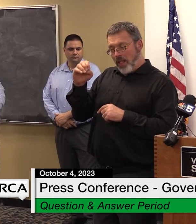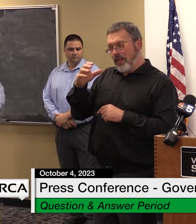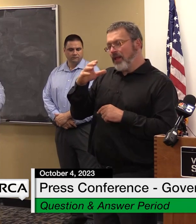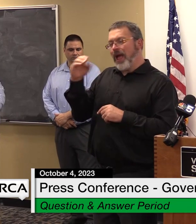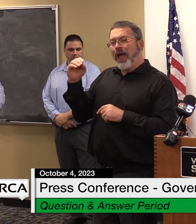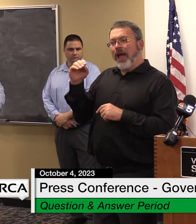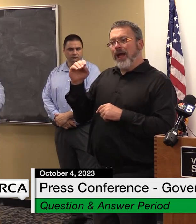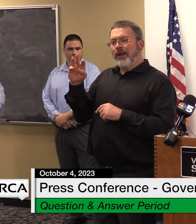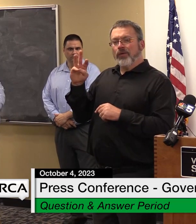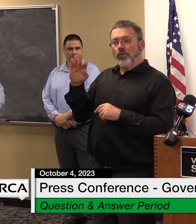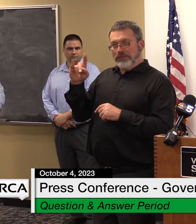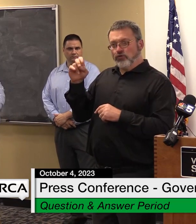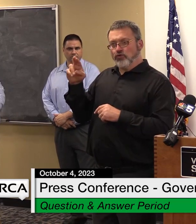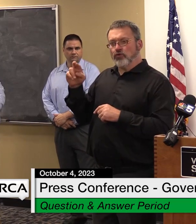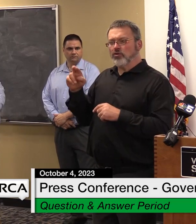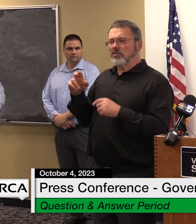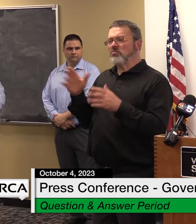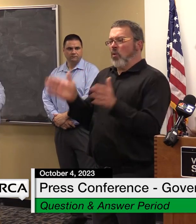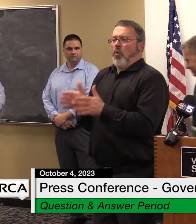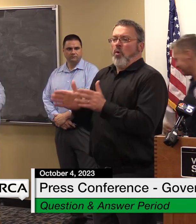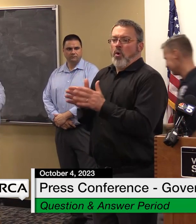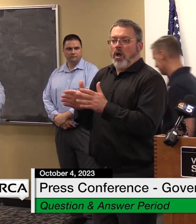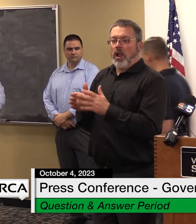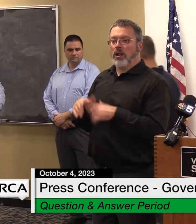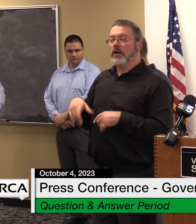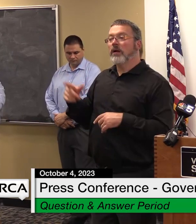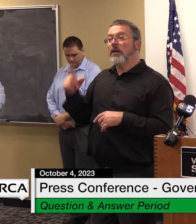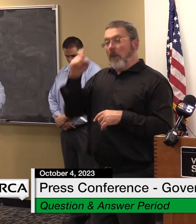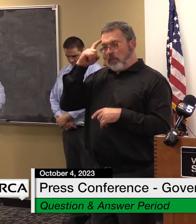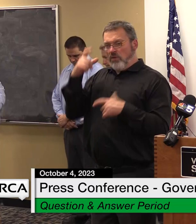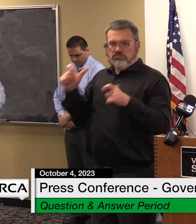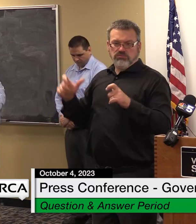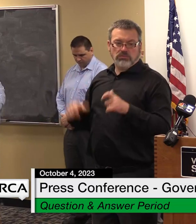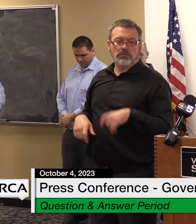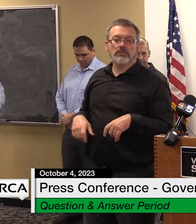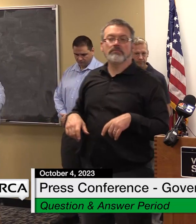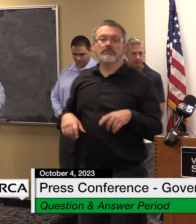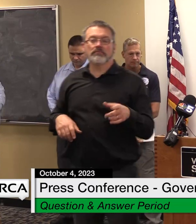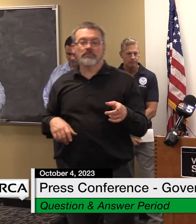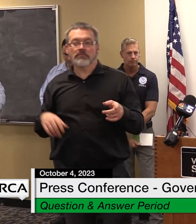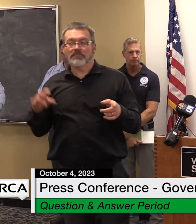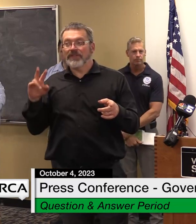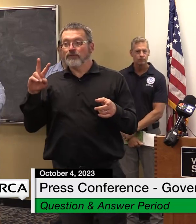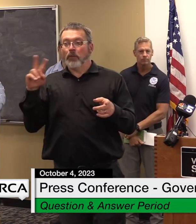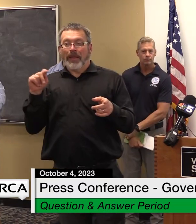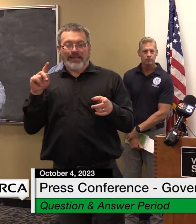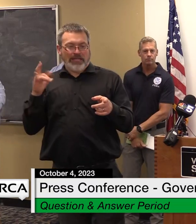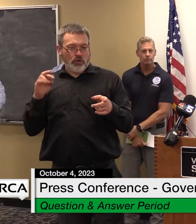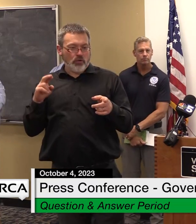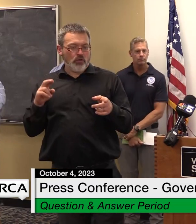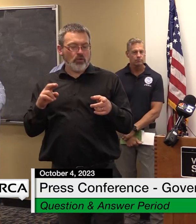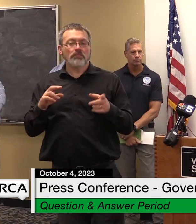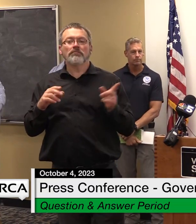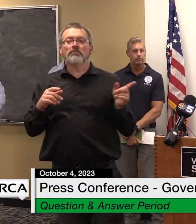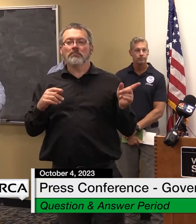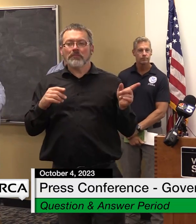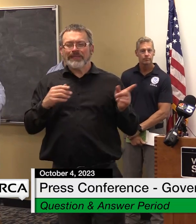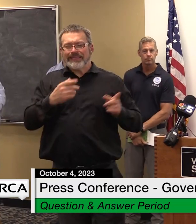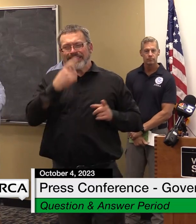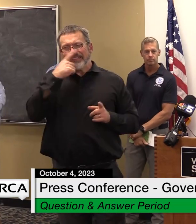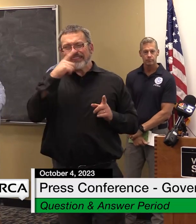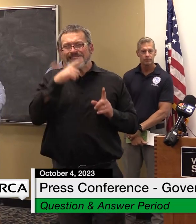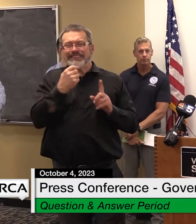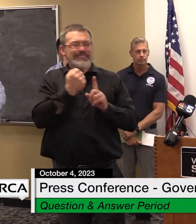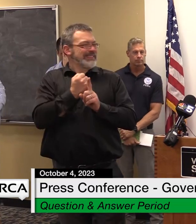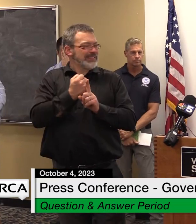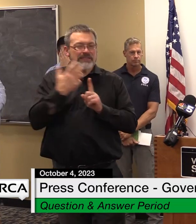Great, thank you so much. Sorry. I have a question. I'm hoping that you could elaborate a little bit on what you